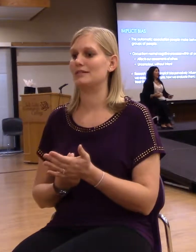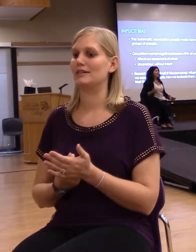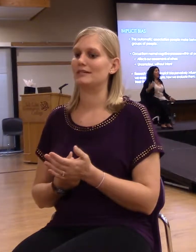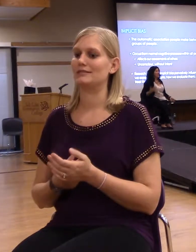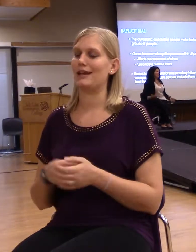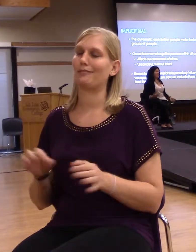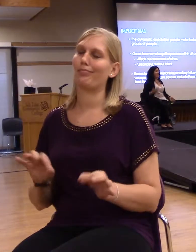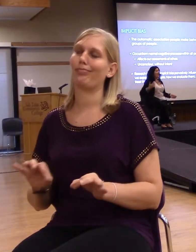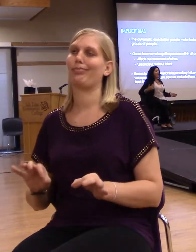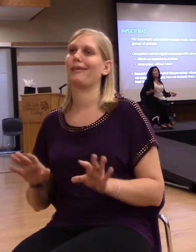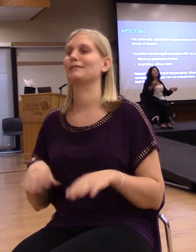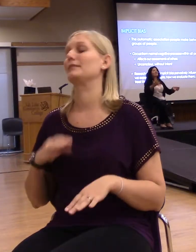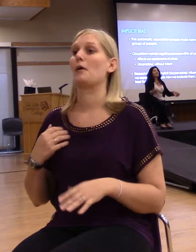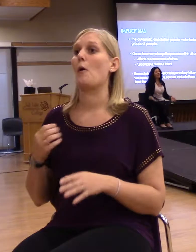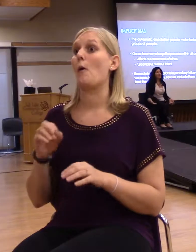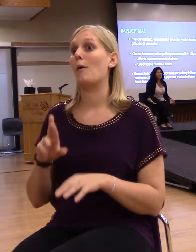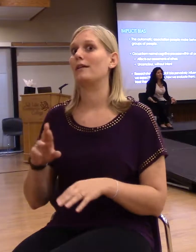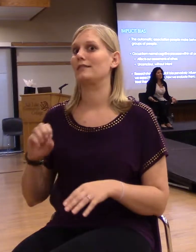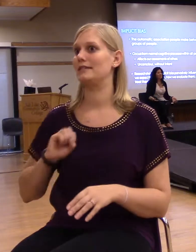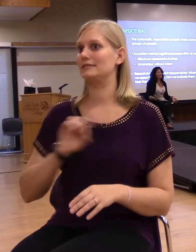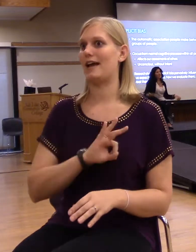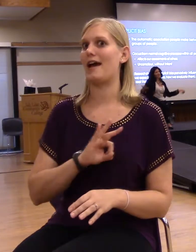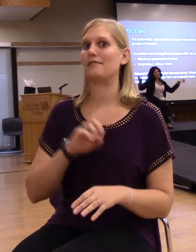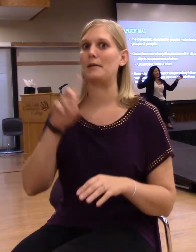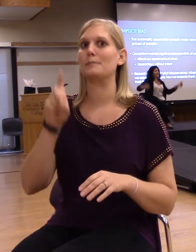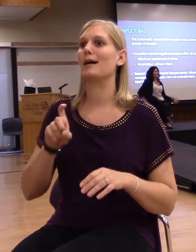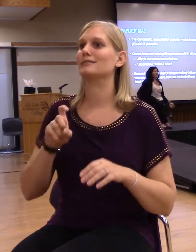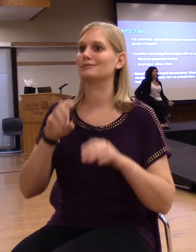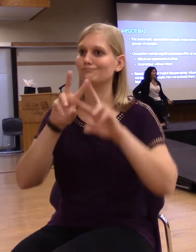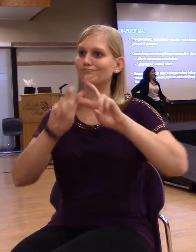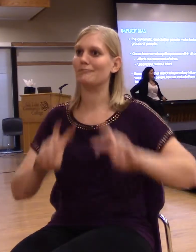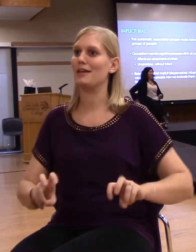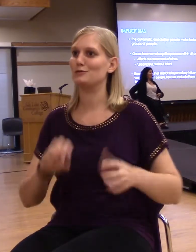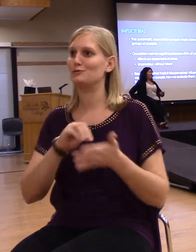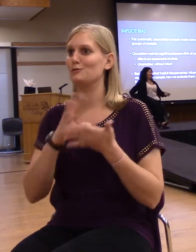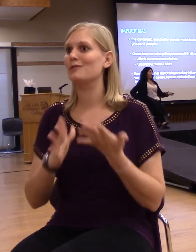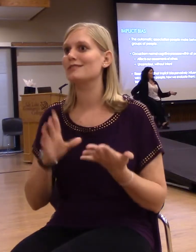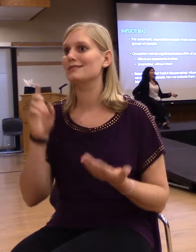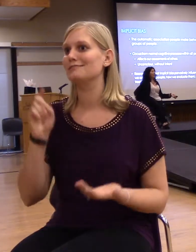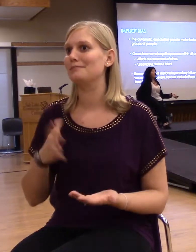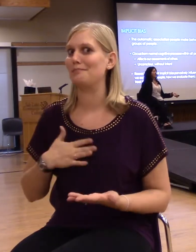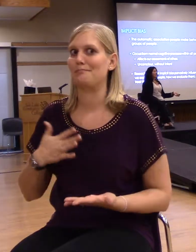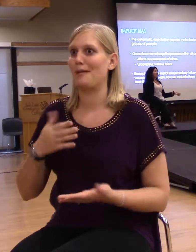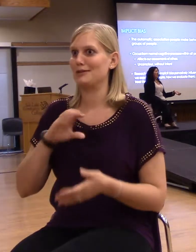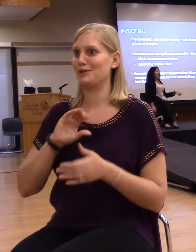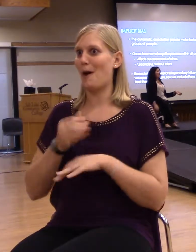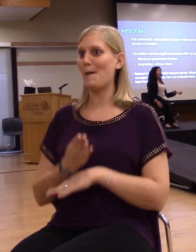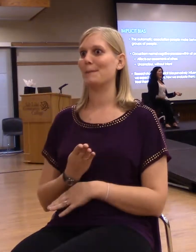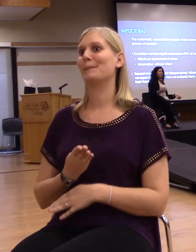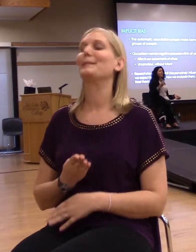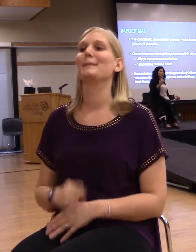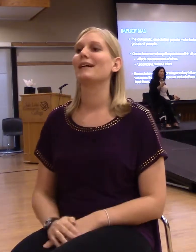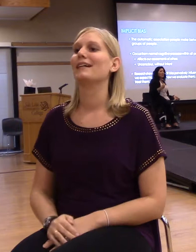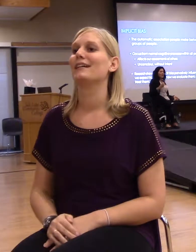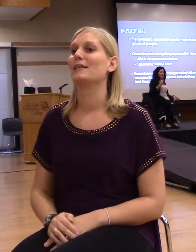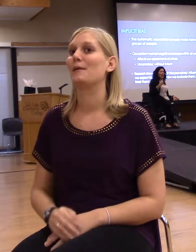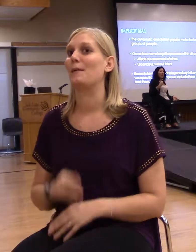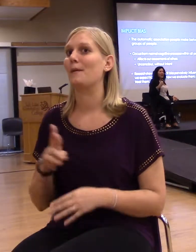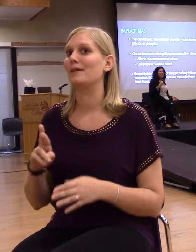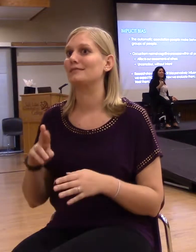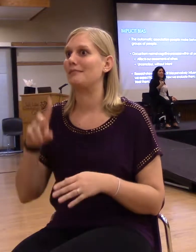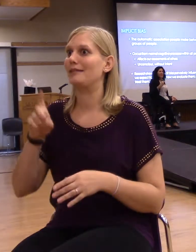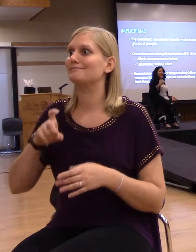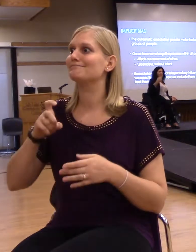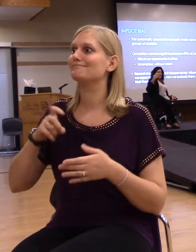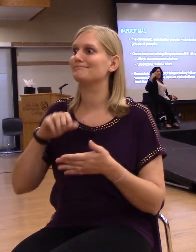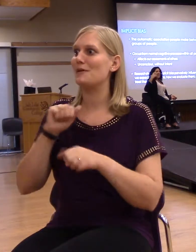others. I'm faculty. I must evaluate students because that's the system, right? I have to give a grade. And I have to work really